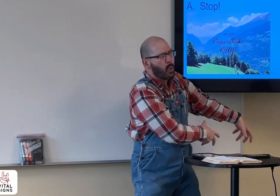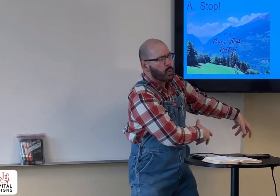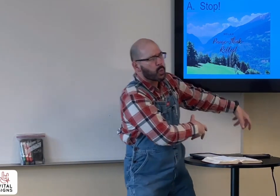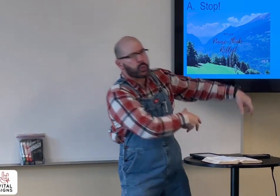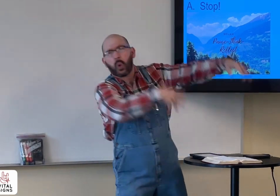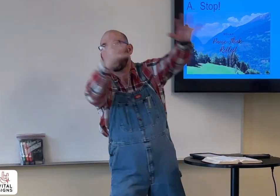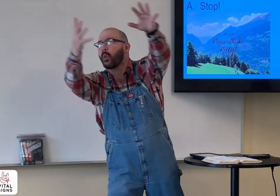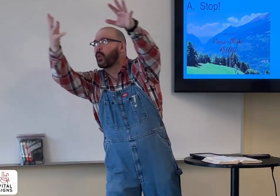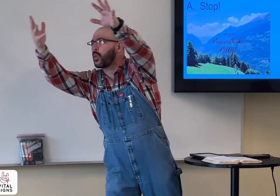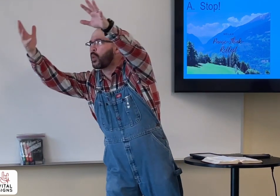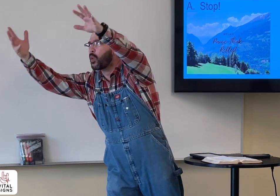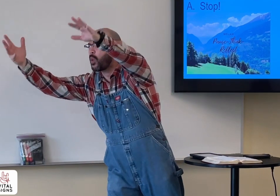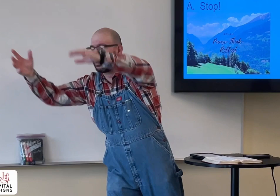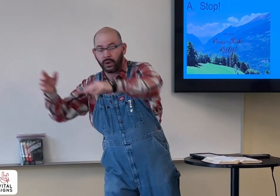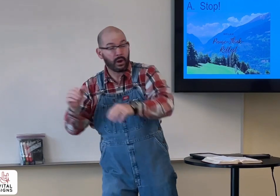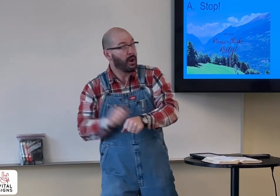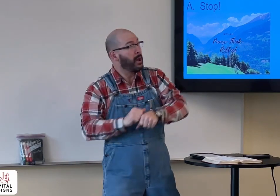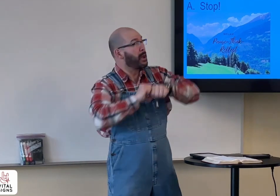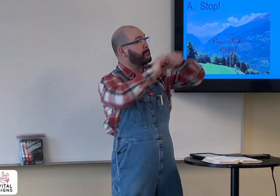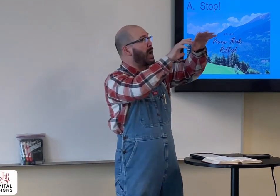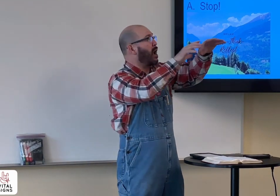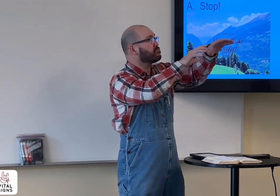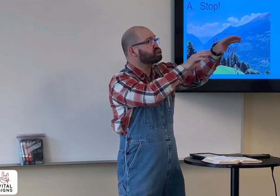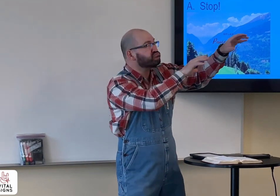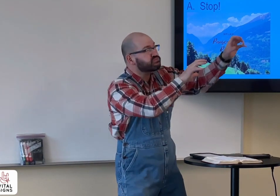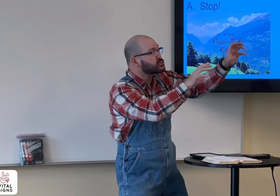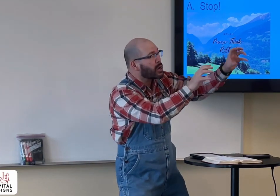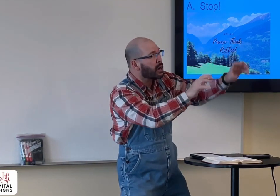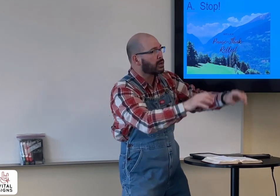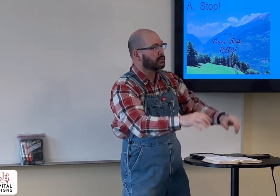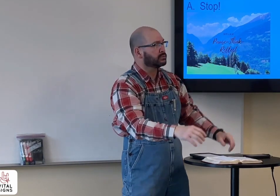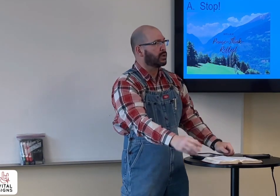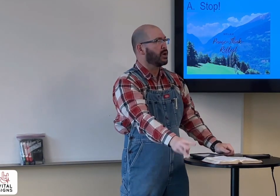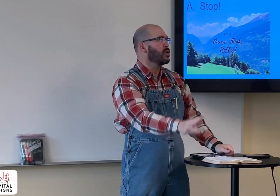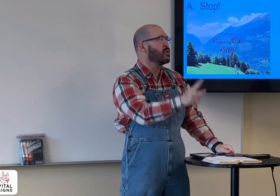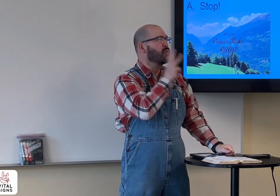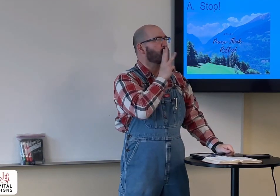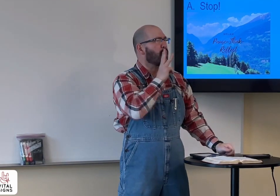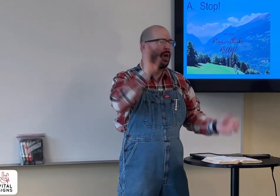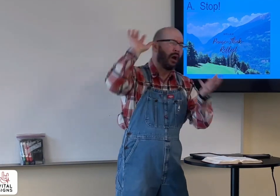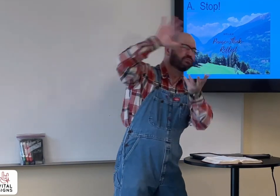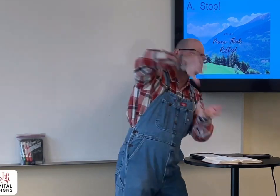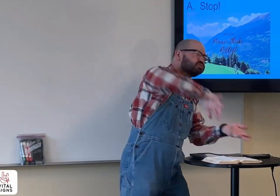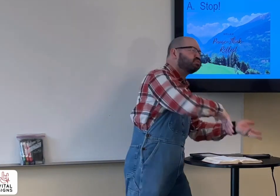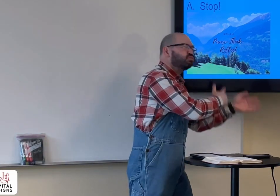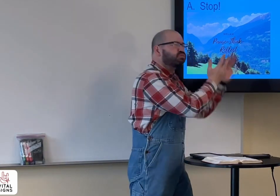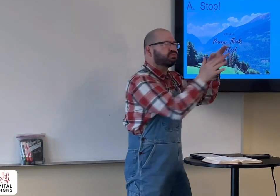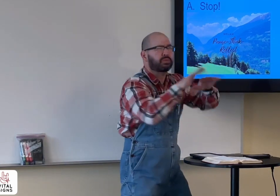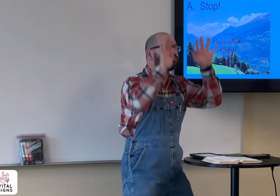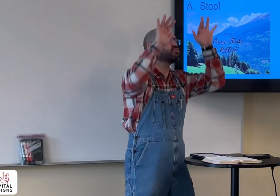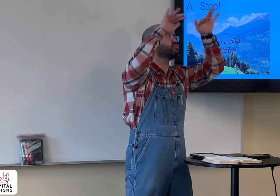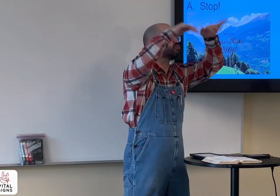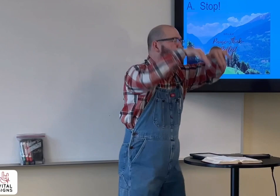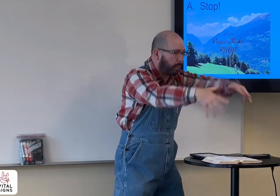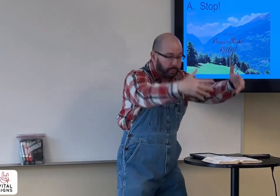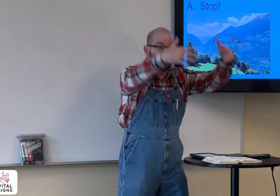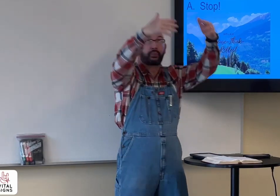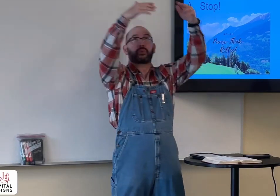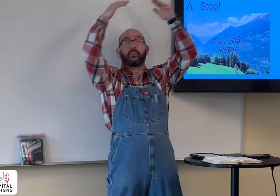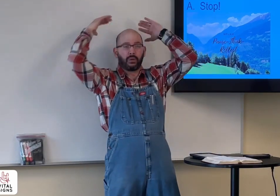it falls into the ocean. It quakes. There's a storm and the